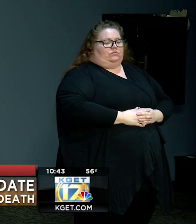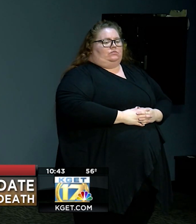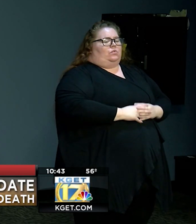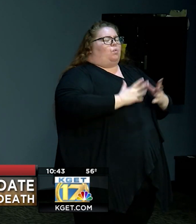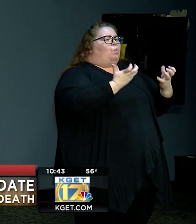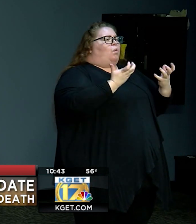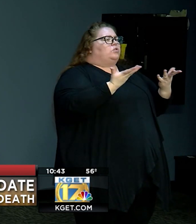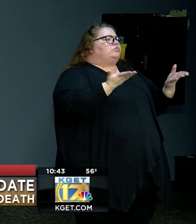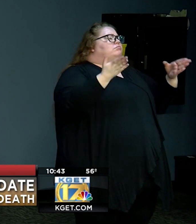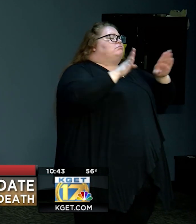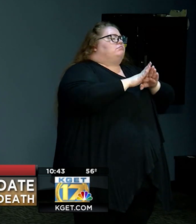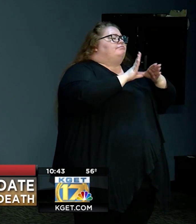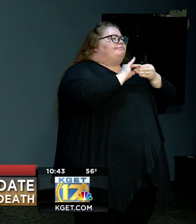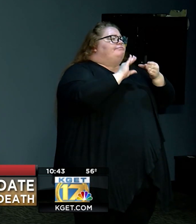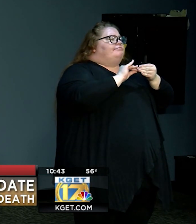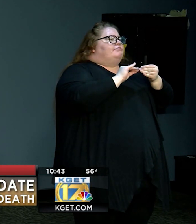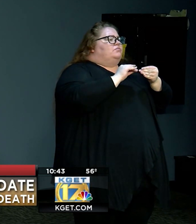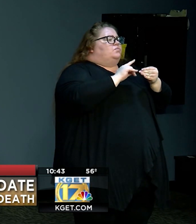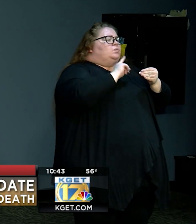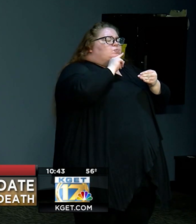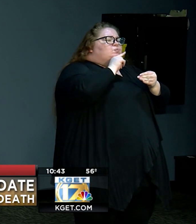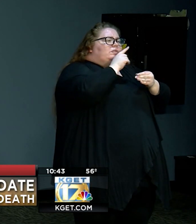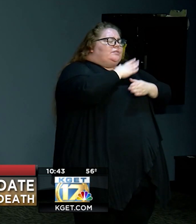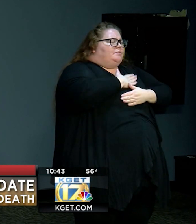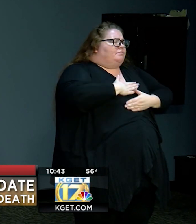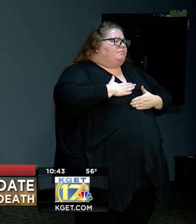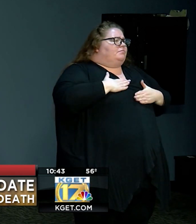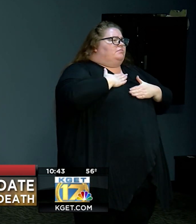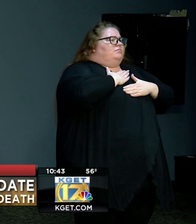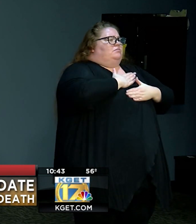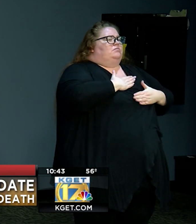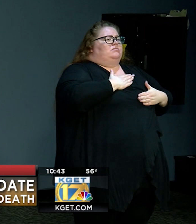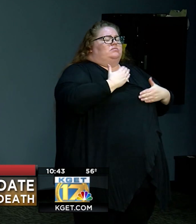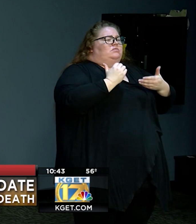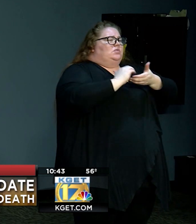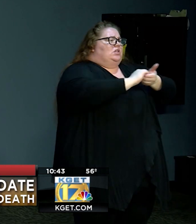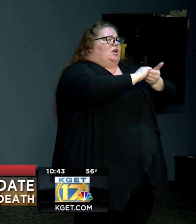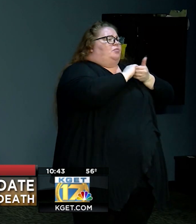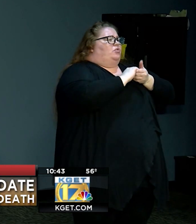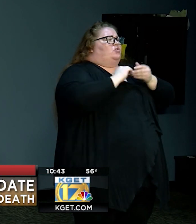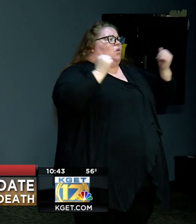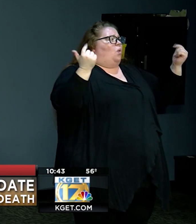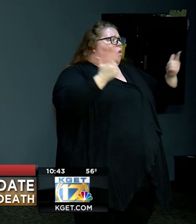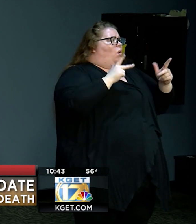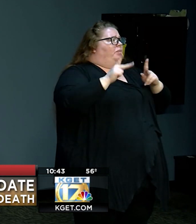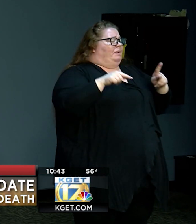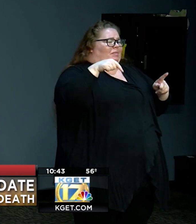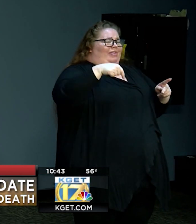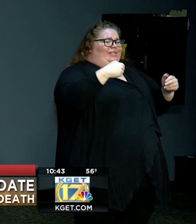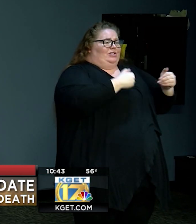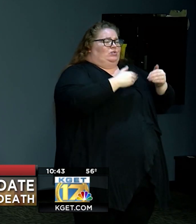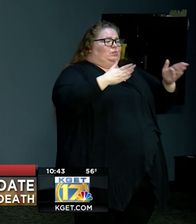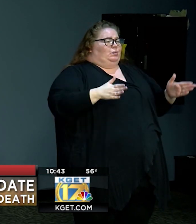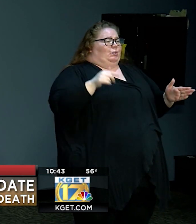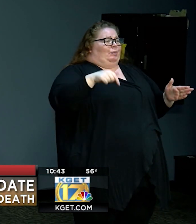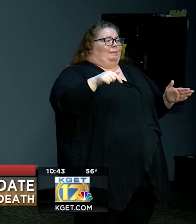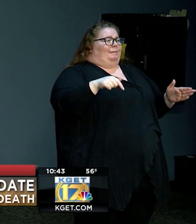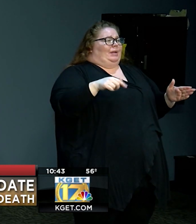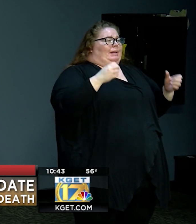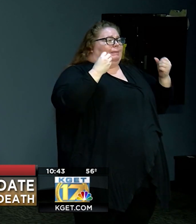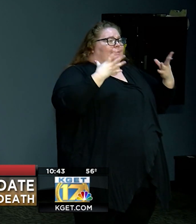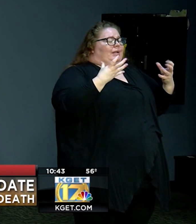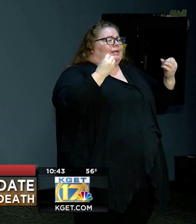sincere appreciation for the collaboration of all of the people in this room and many more who you've heard from